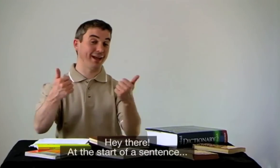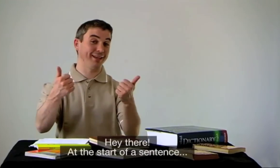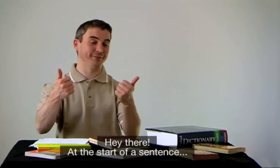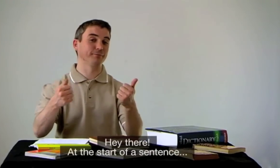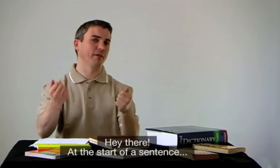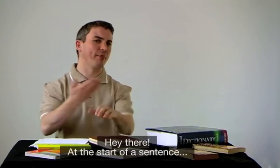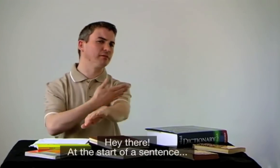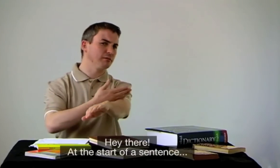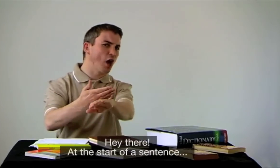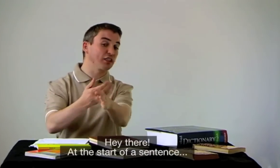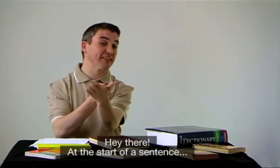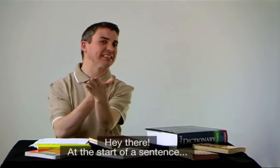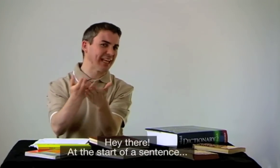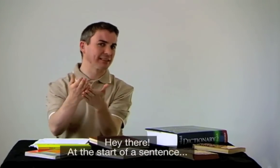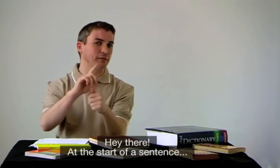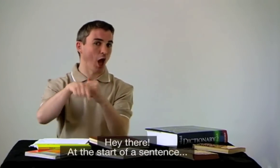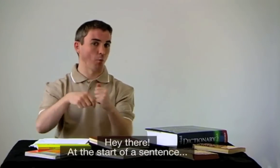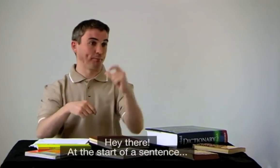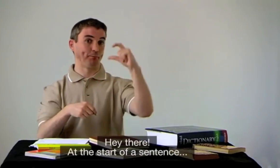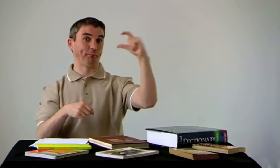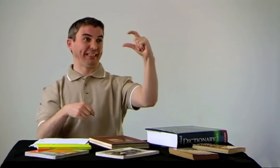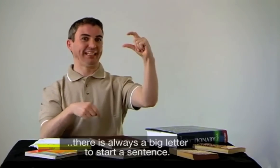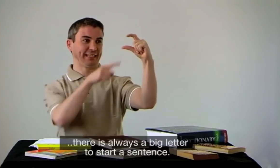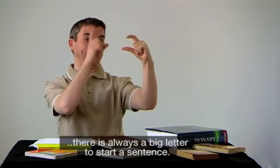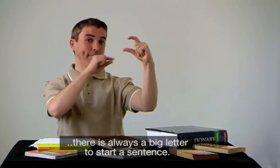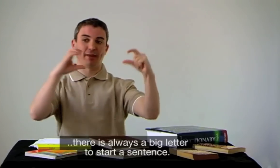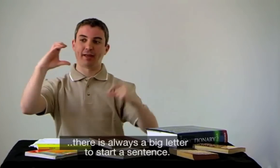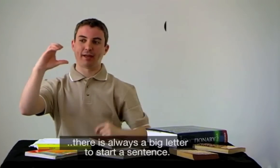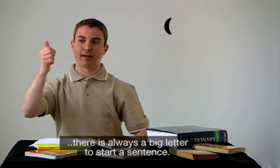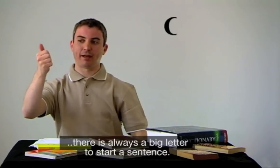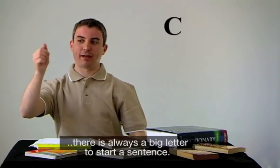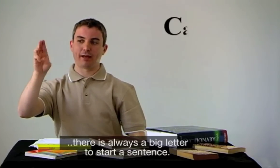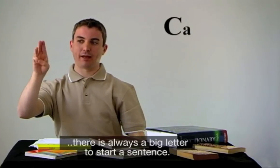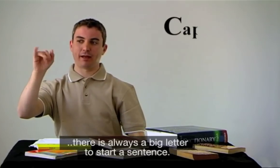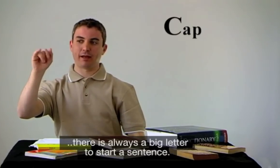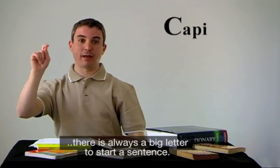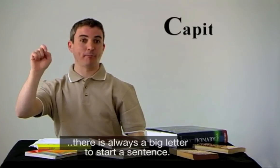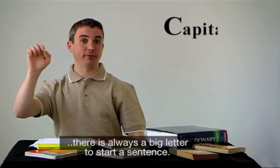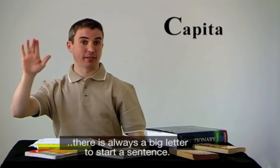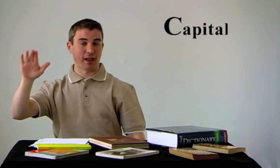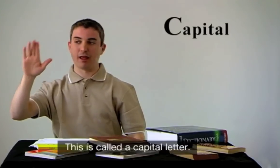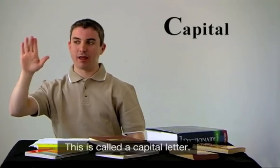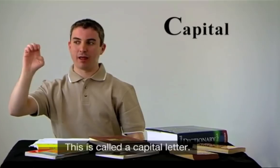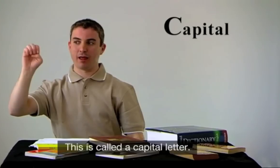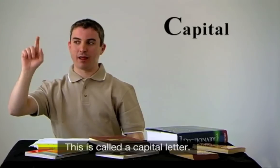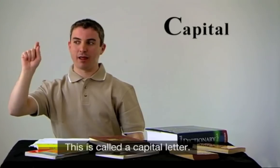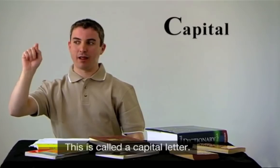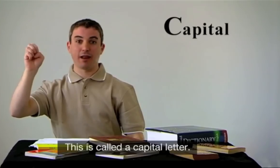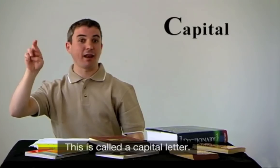Hey there. At the start of a sentence, there's always a big letter to start a sentence. This is called a capital